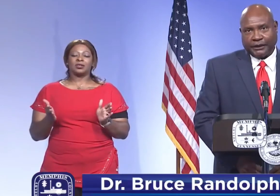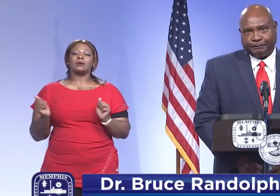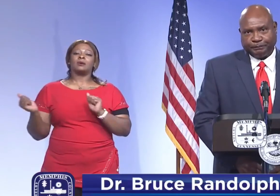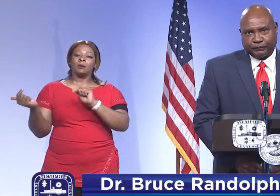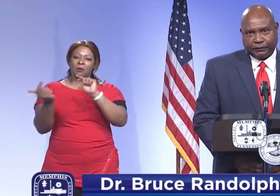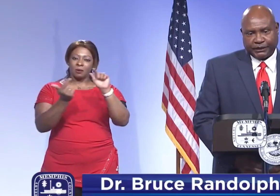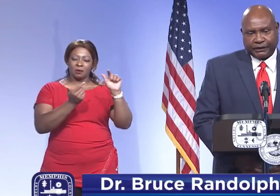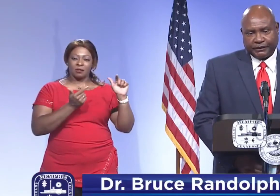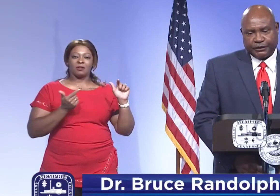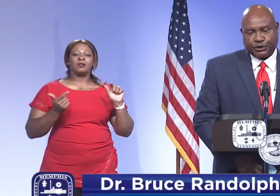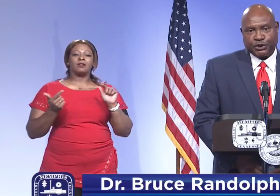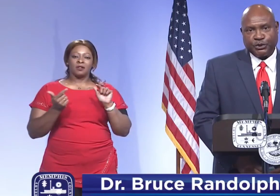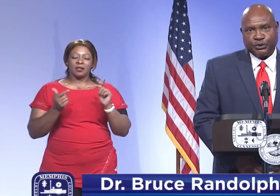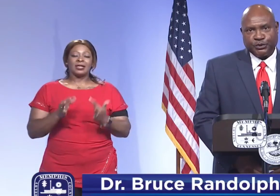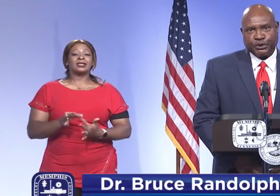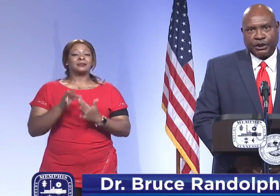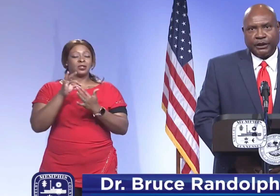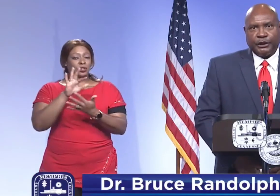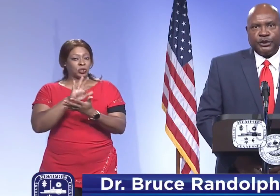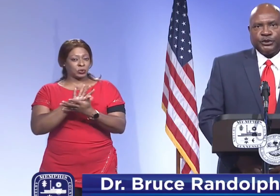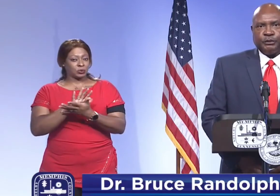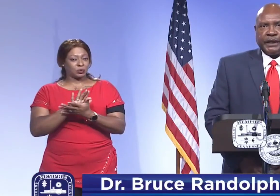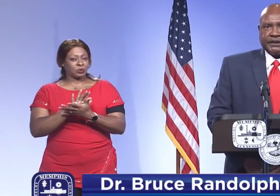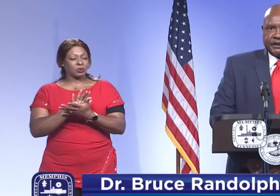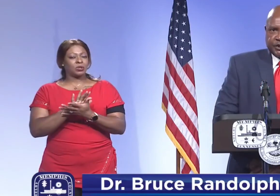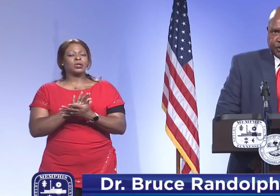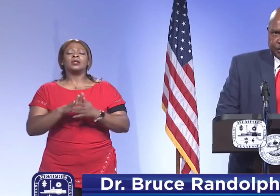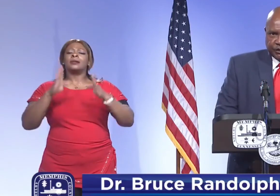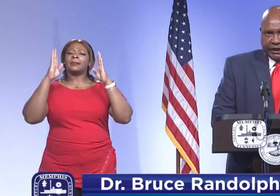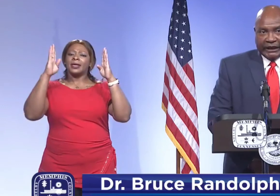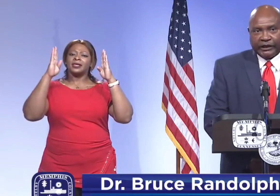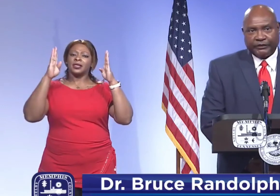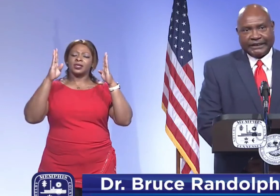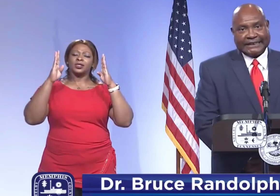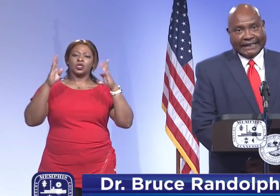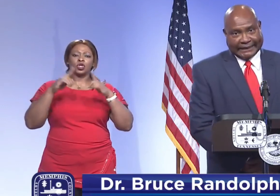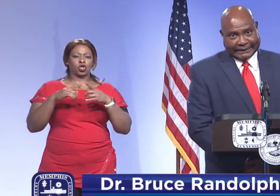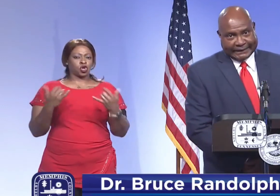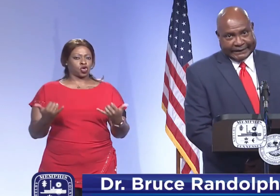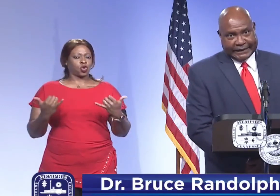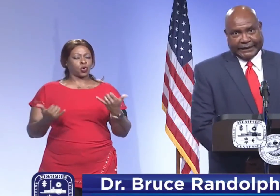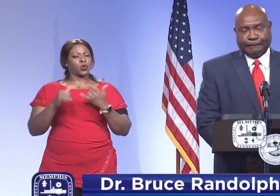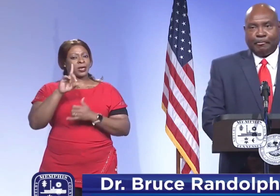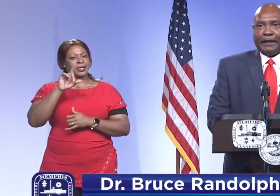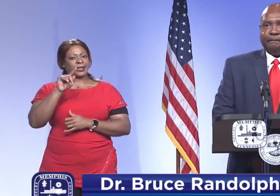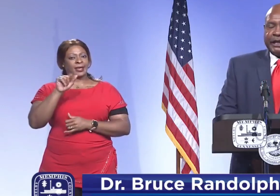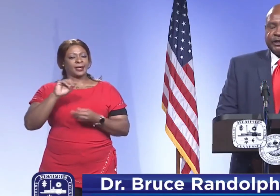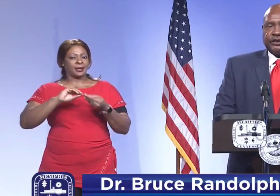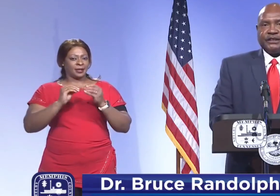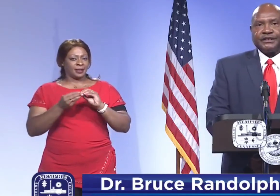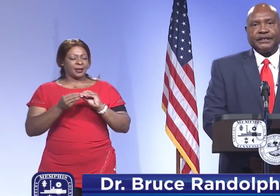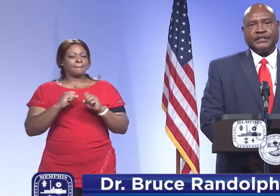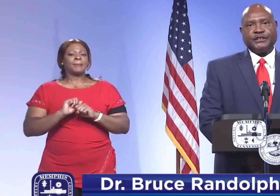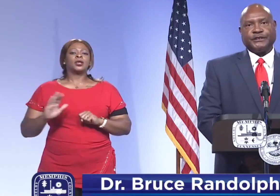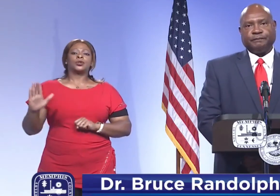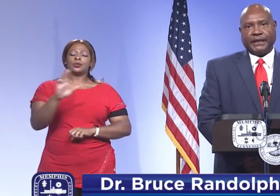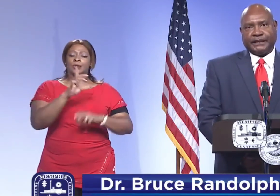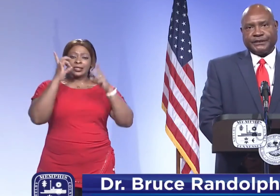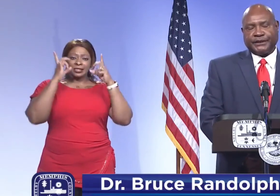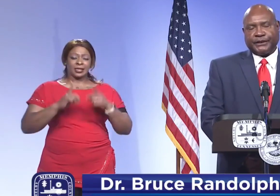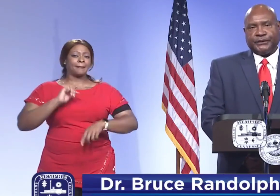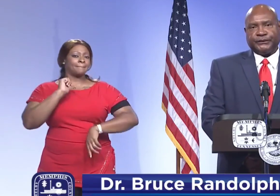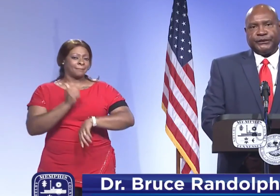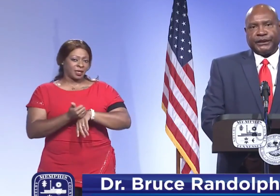everyone, particularly the schools, to pay attention to the current data and make your decisions